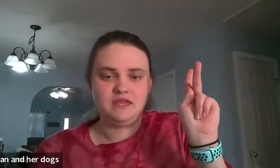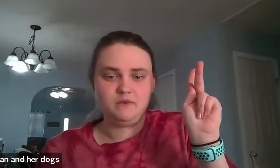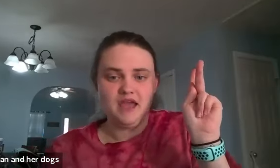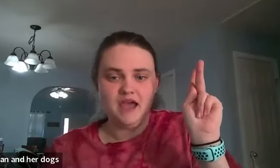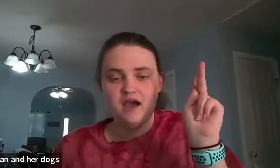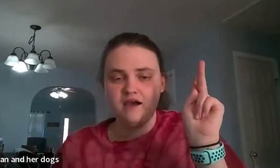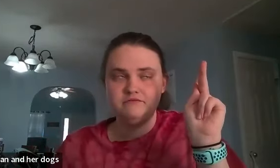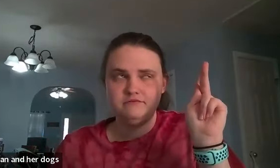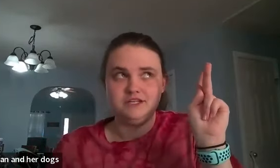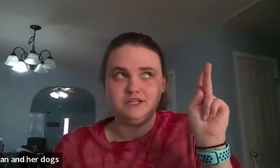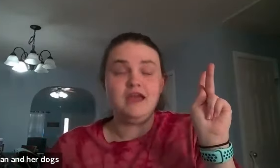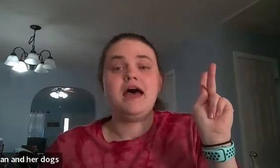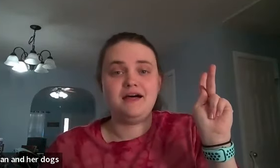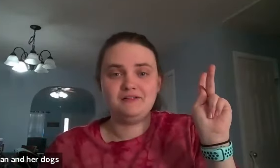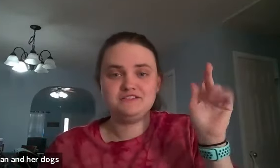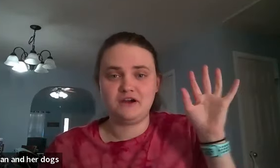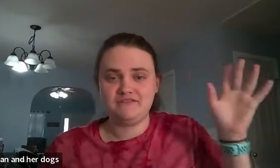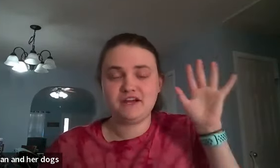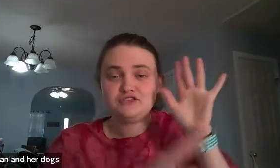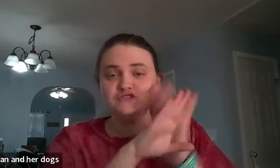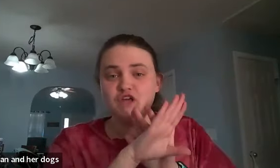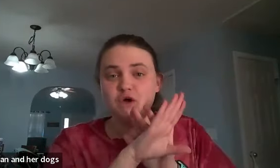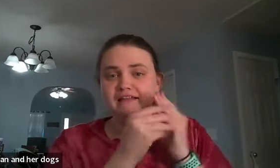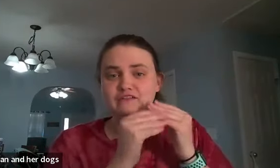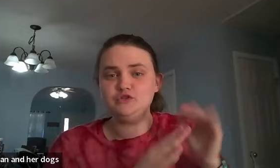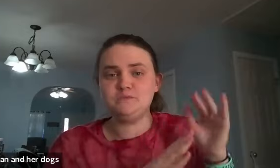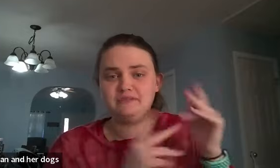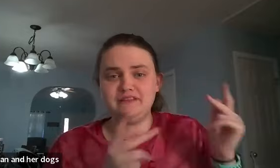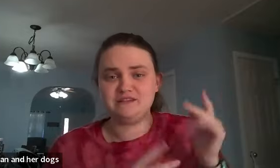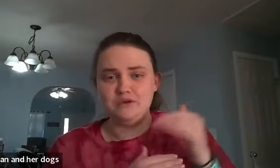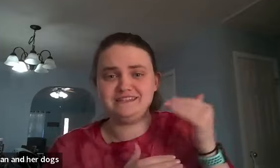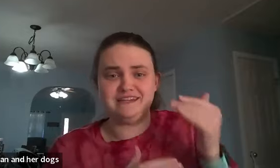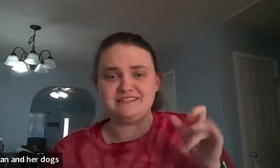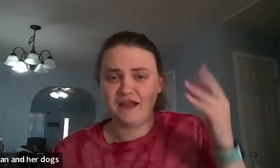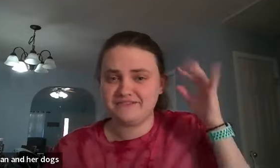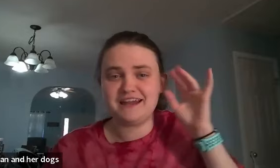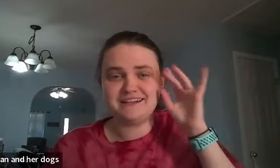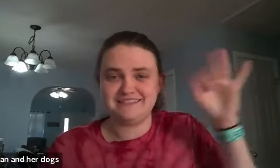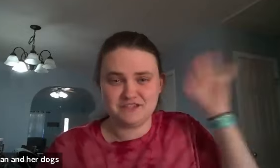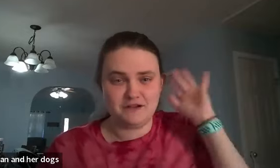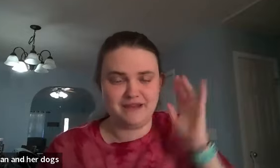Then we have L. Sorry. If I go so slow, I like lose my place on what's the next letter. I have to kind of sing the song in my